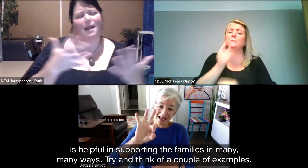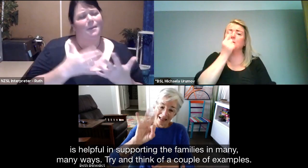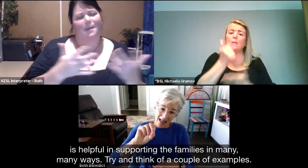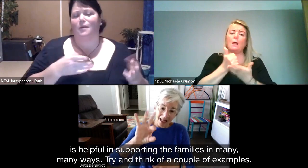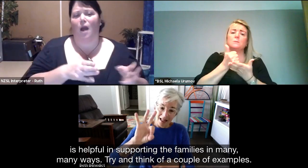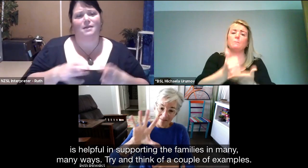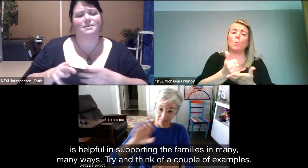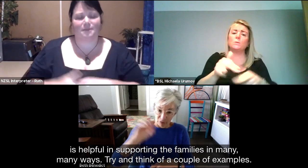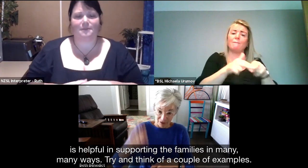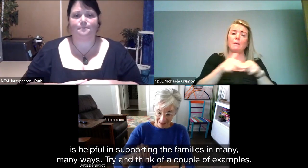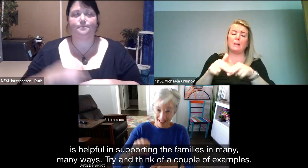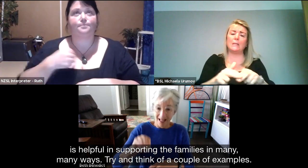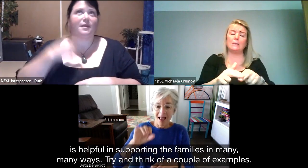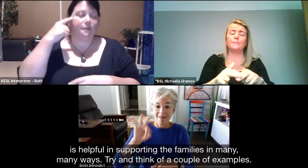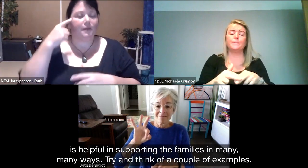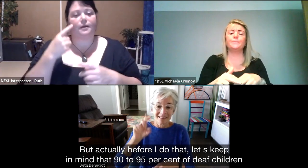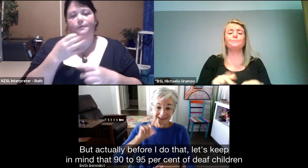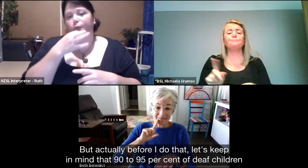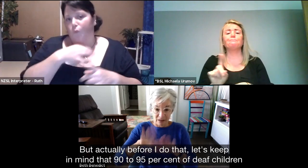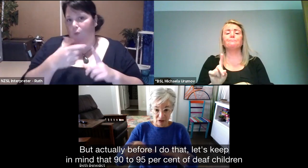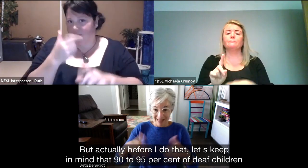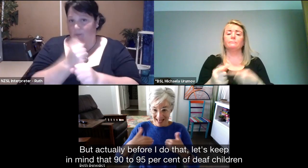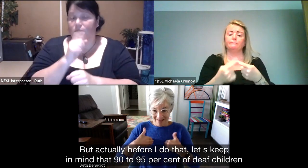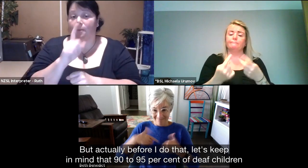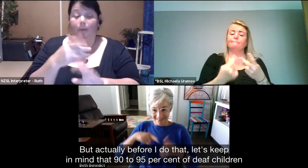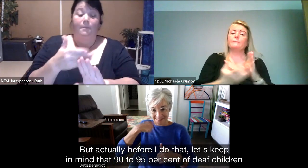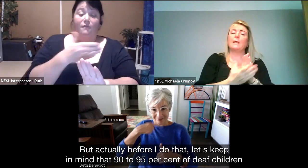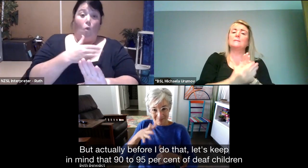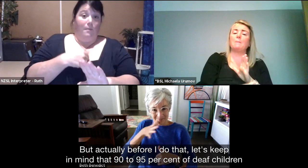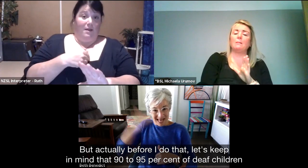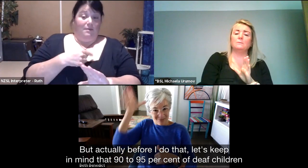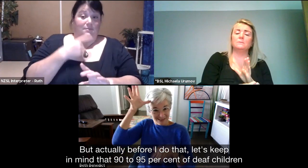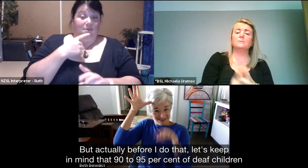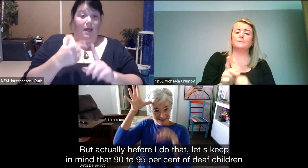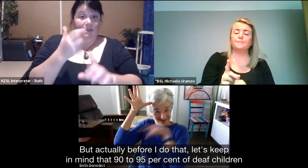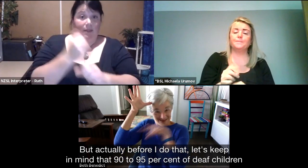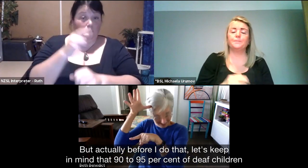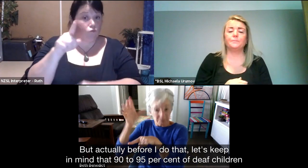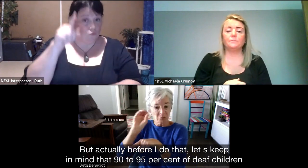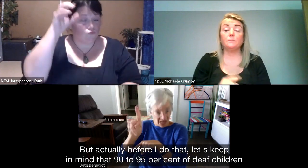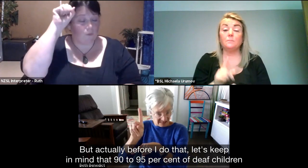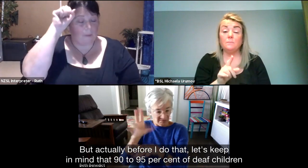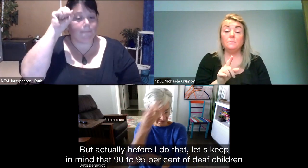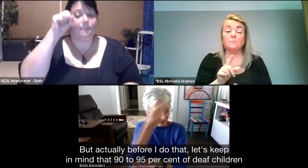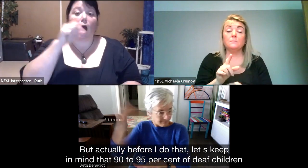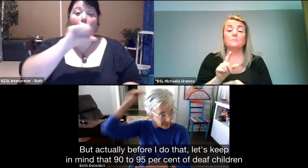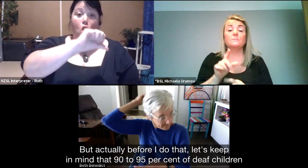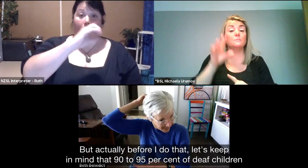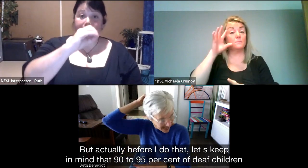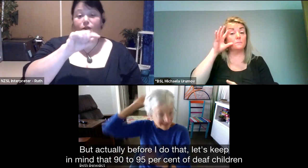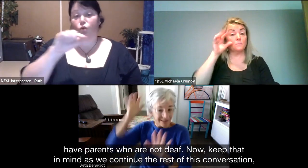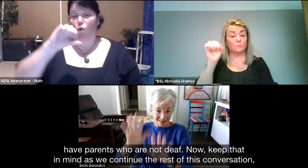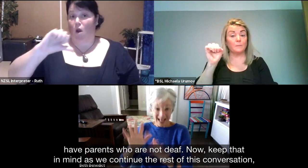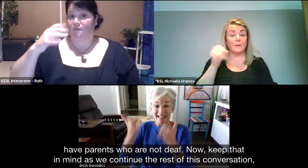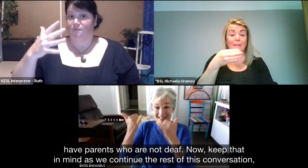think of a couple of examples. But actually, before I do that, let's keep in mind that 90% to 95% of